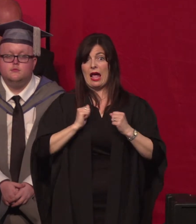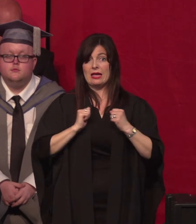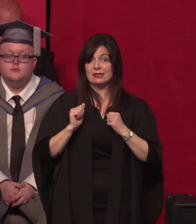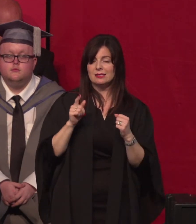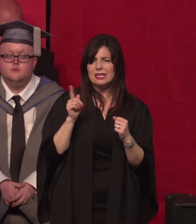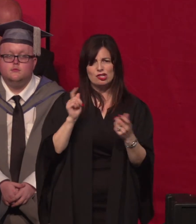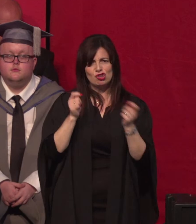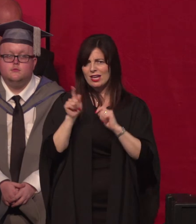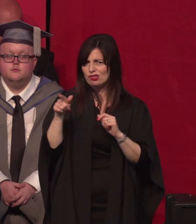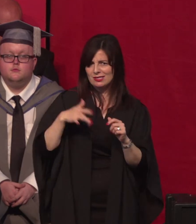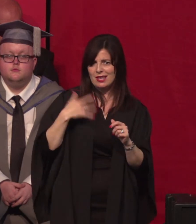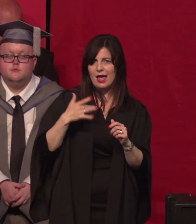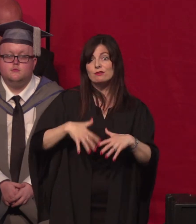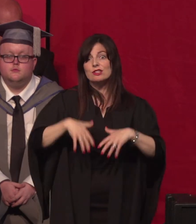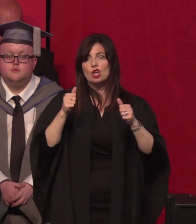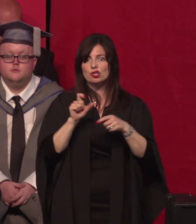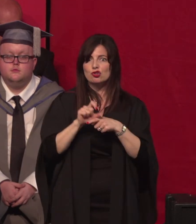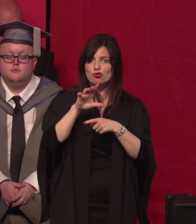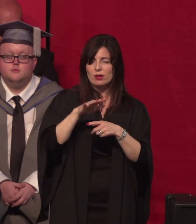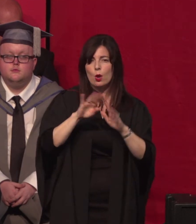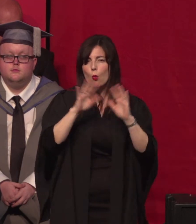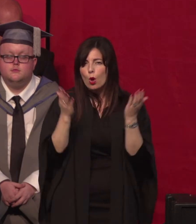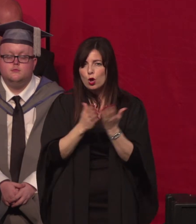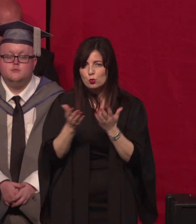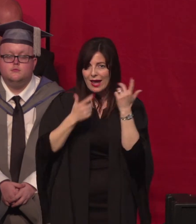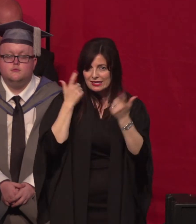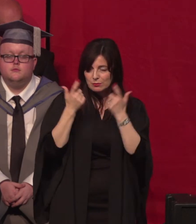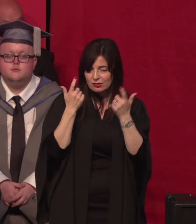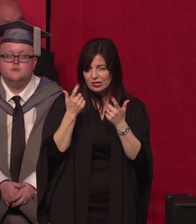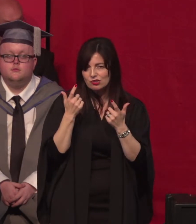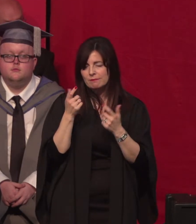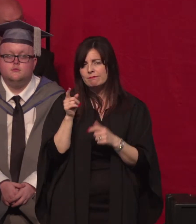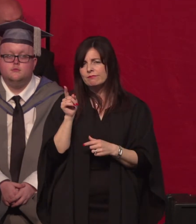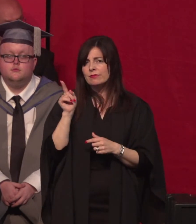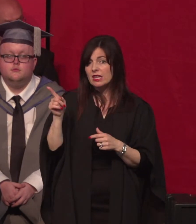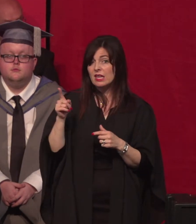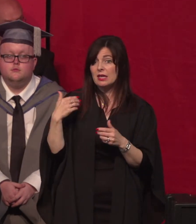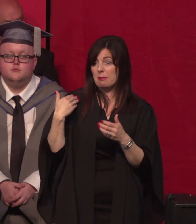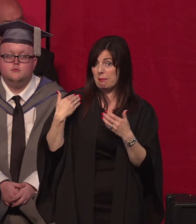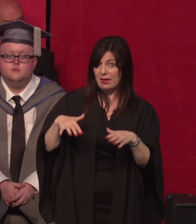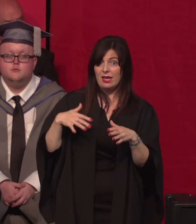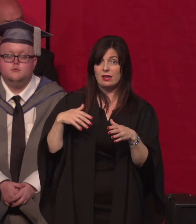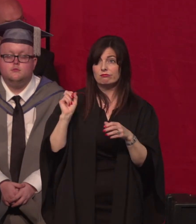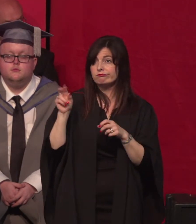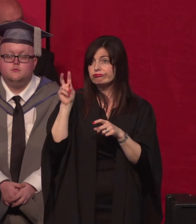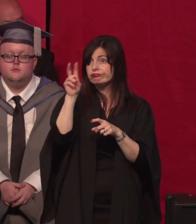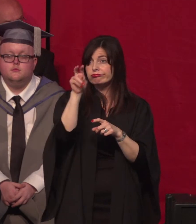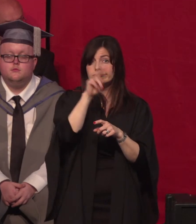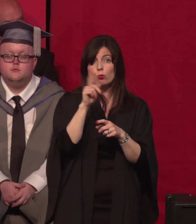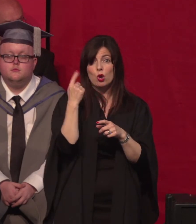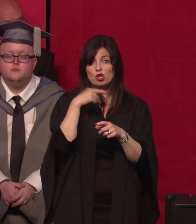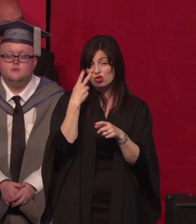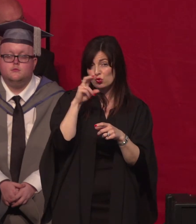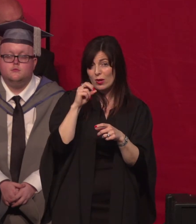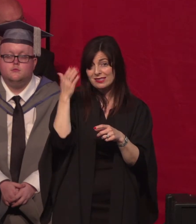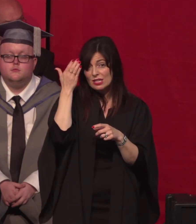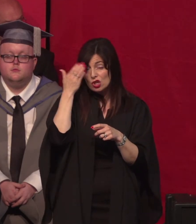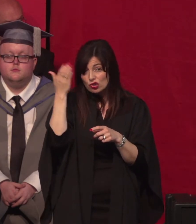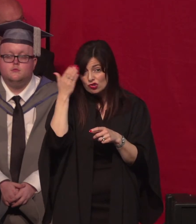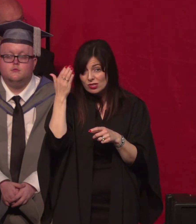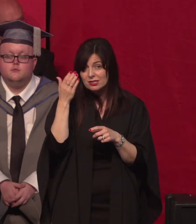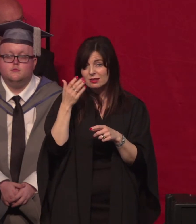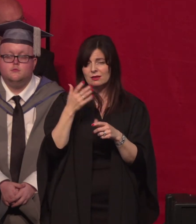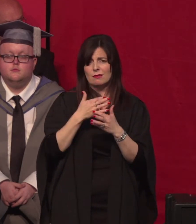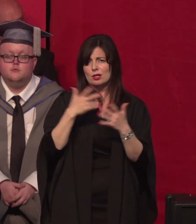began his career in worldwide exploration. Leveson has since travelled to more than 120 countries and set off